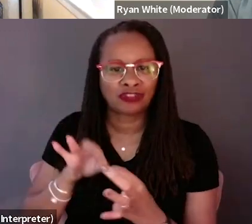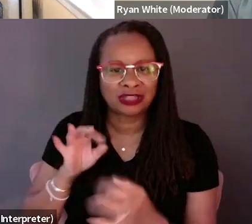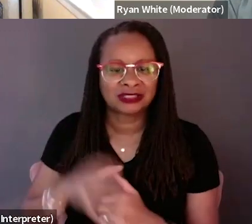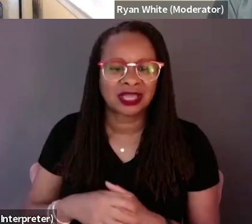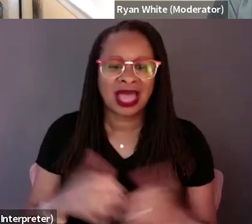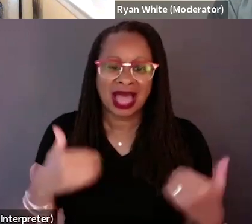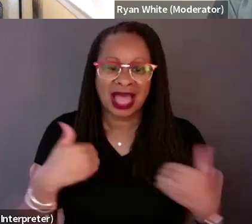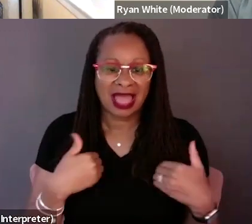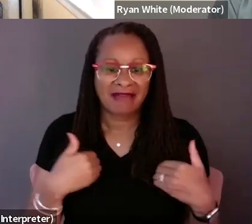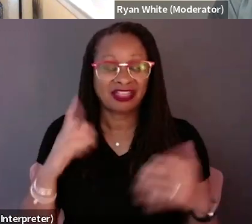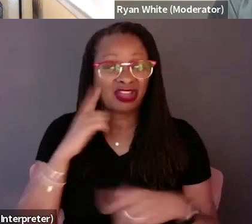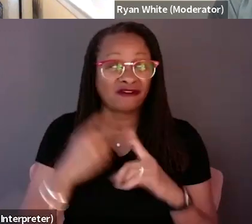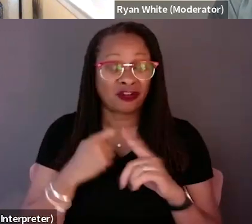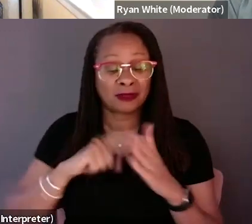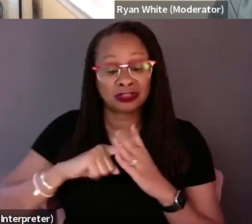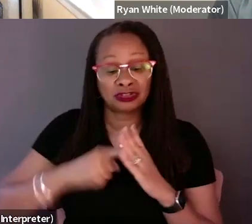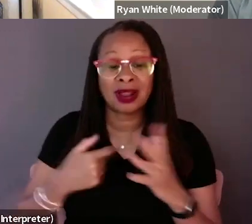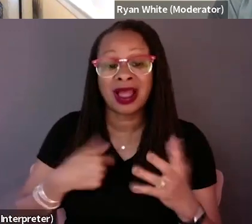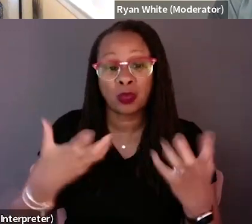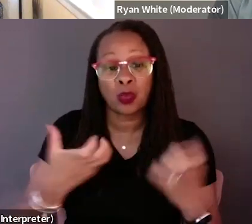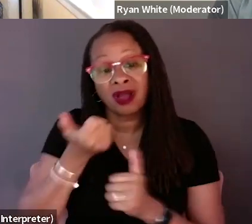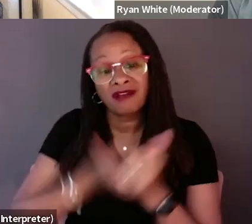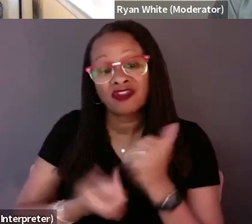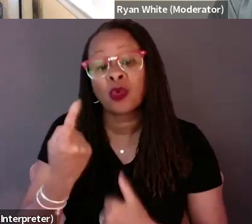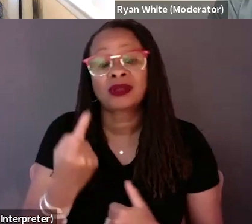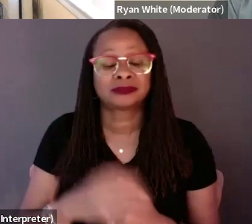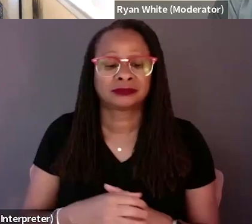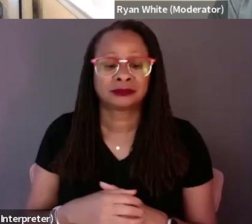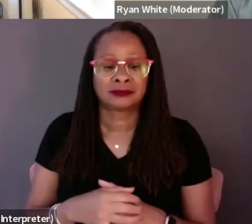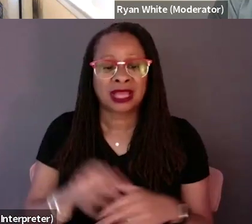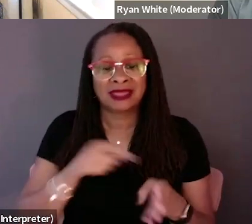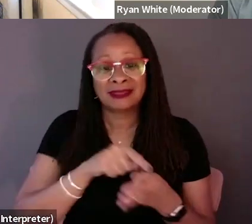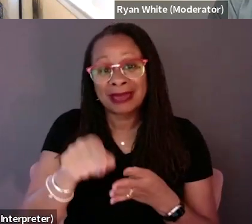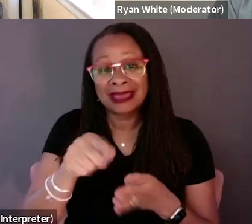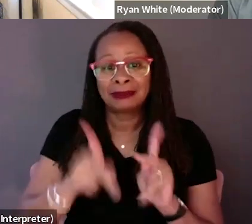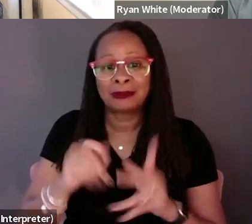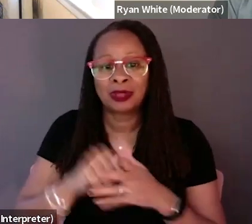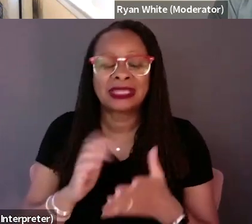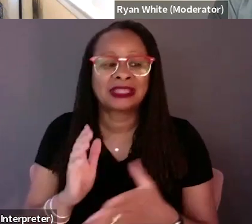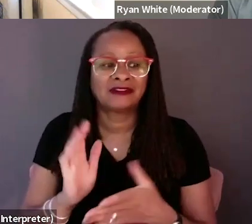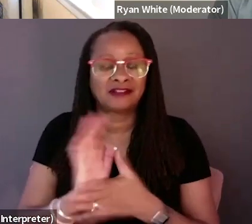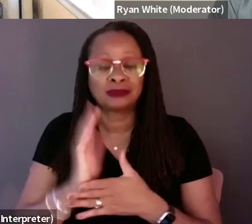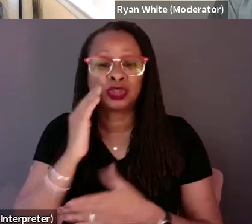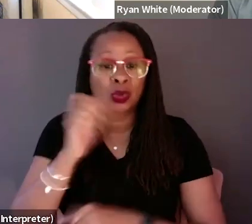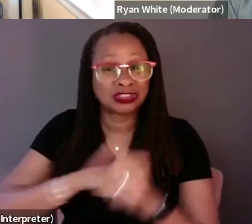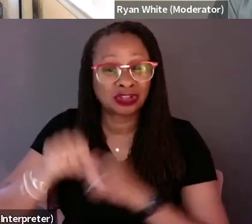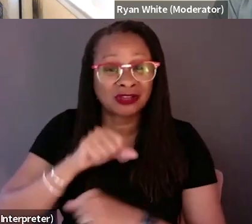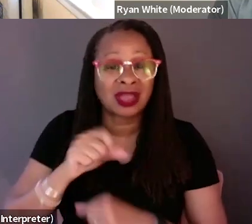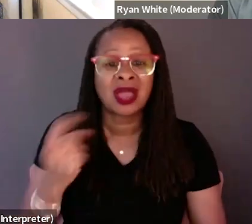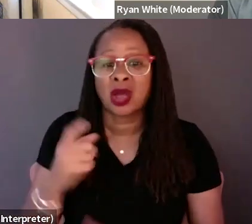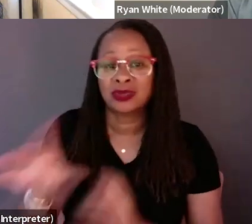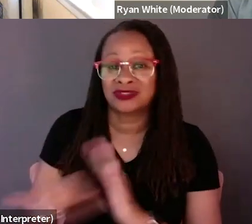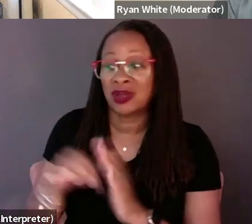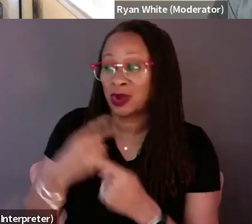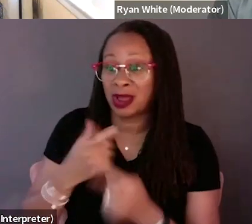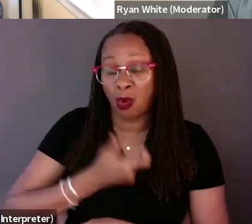had the thought from the start that I wanted everyone, the main people in the film, to know one another. I always find when